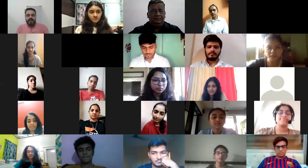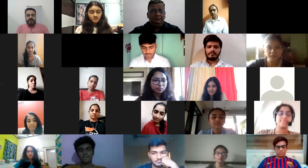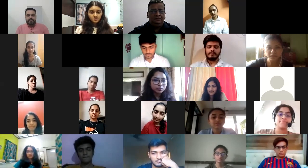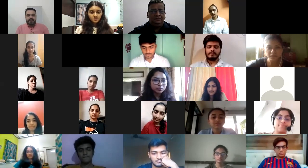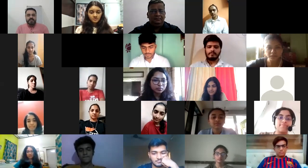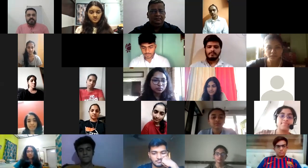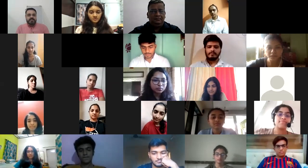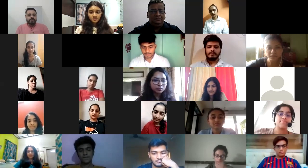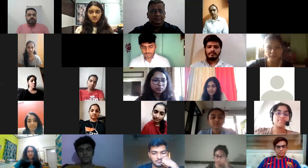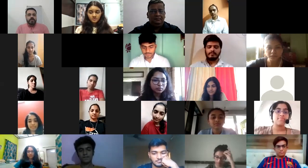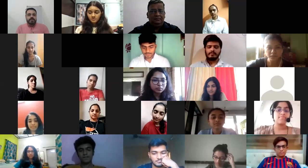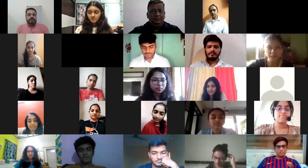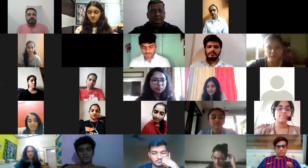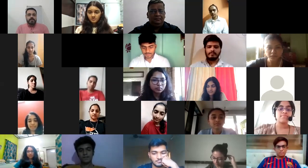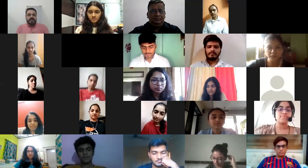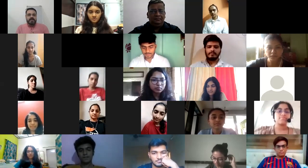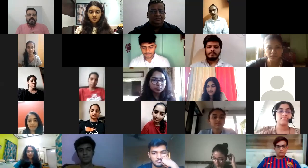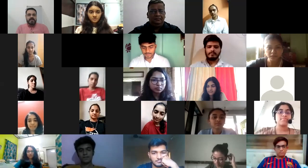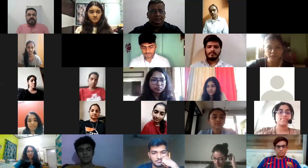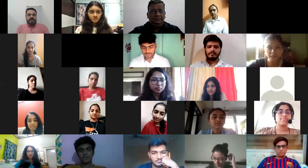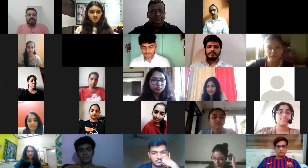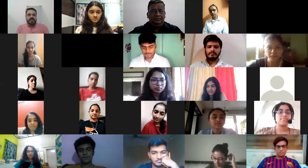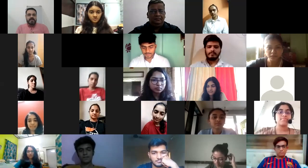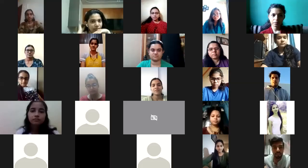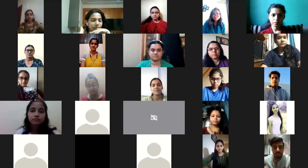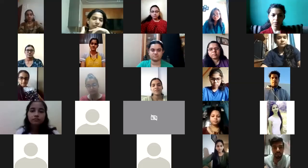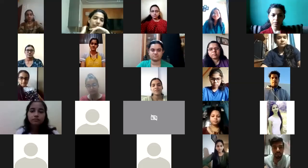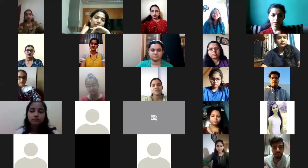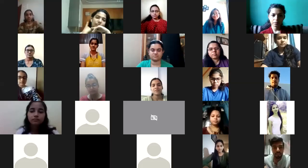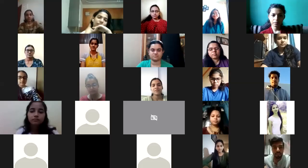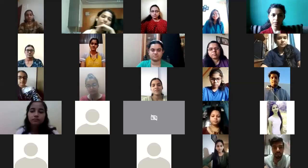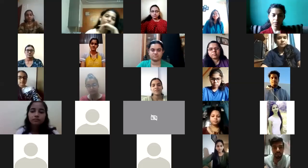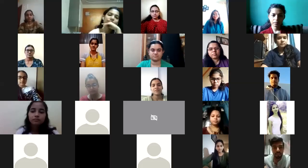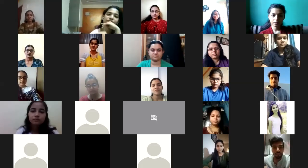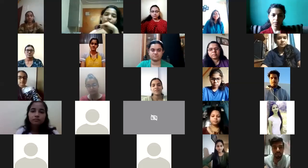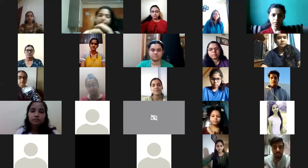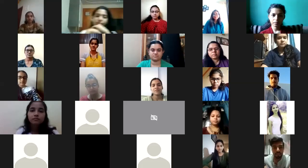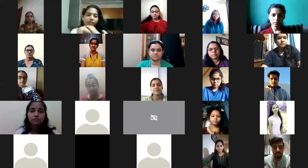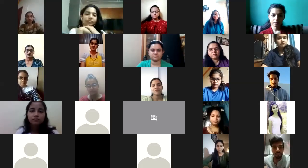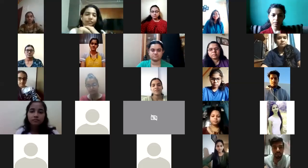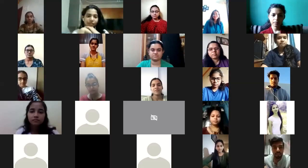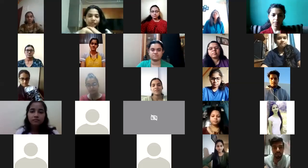of it, you would all be able to at least spell out your names. Would you? Yes or